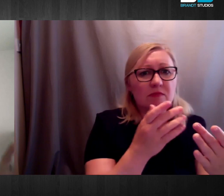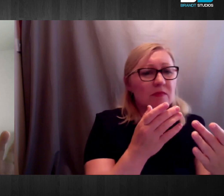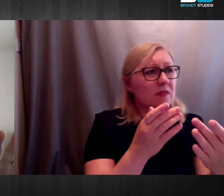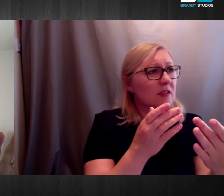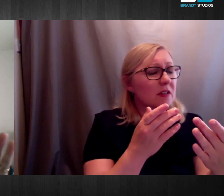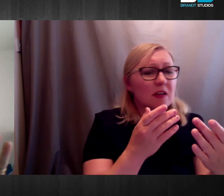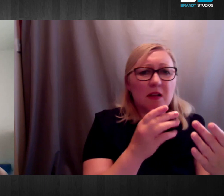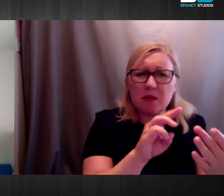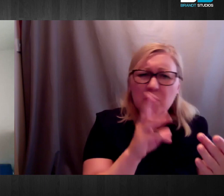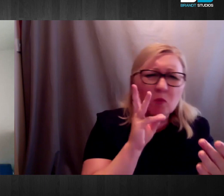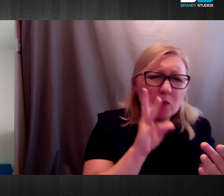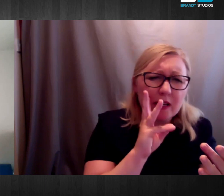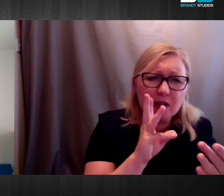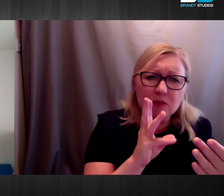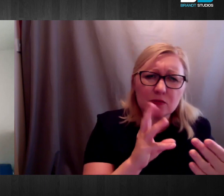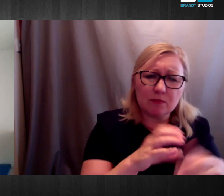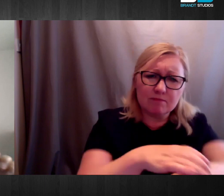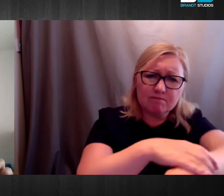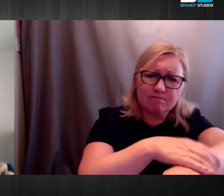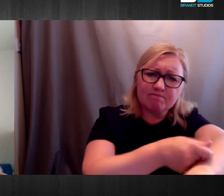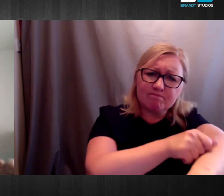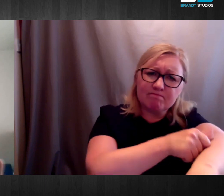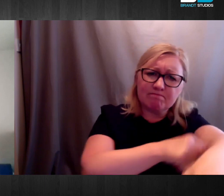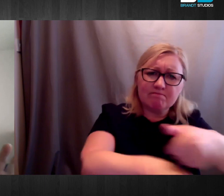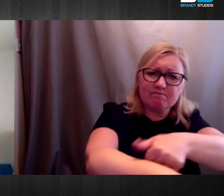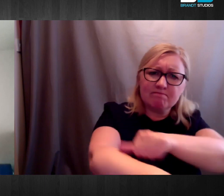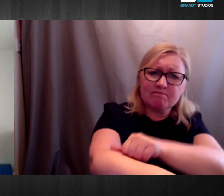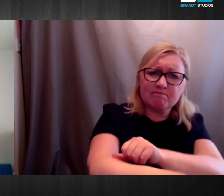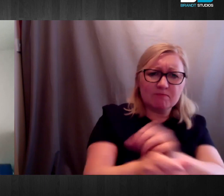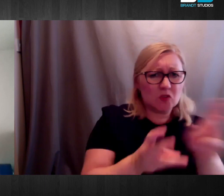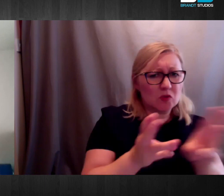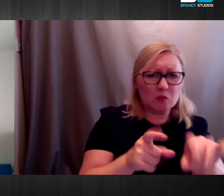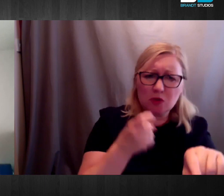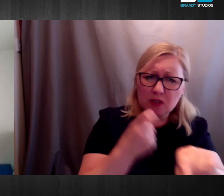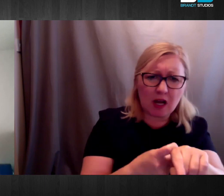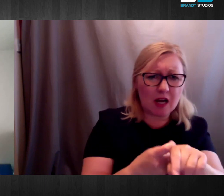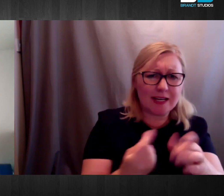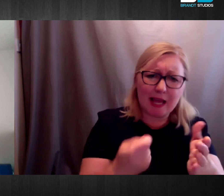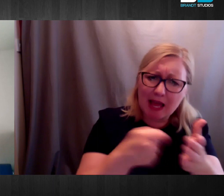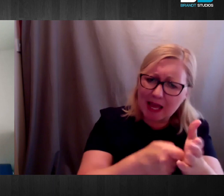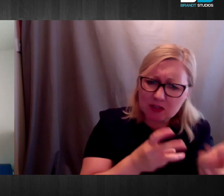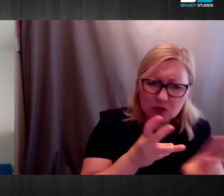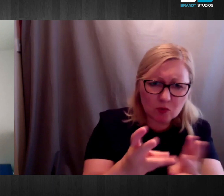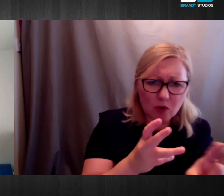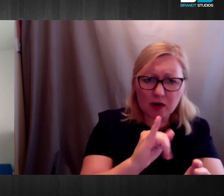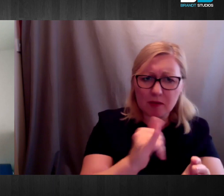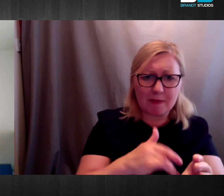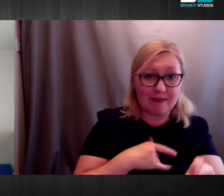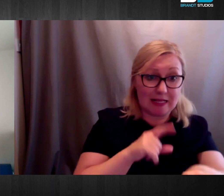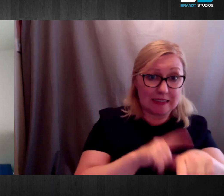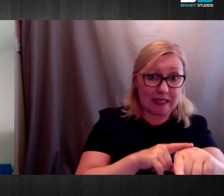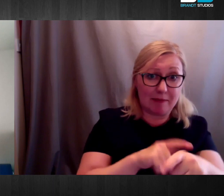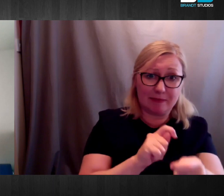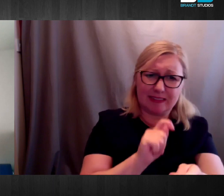extra work at all kinds of hours, with extremely short turnaround times.